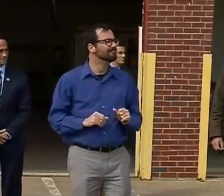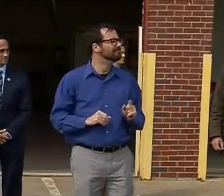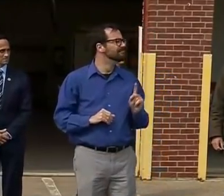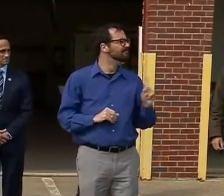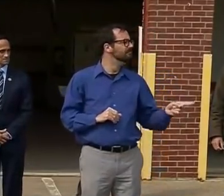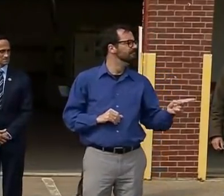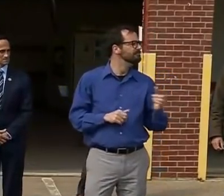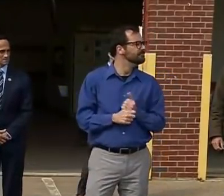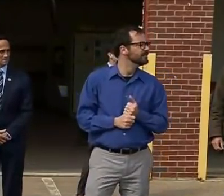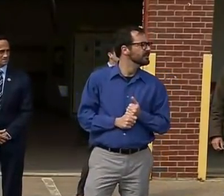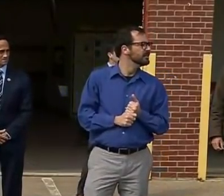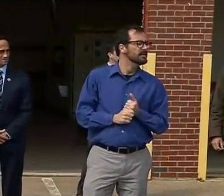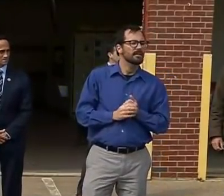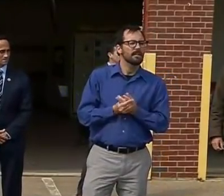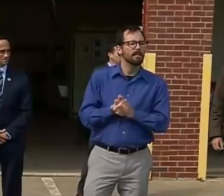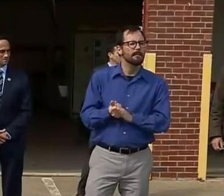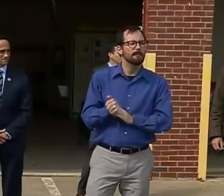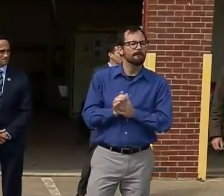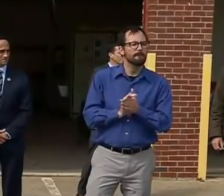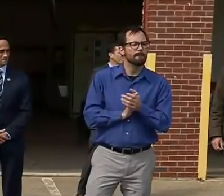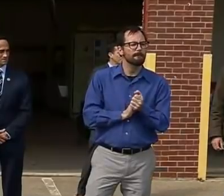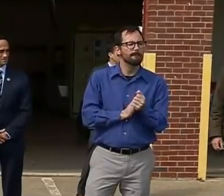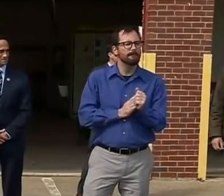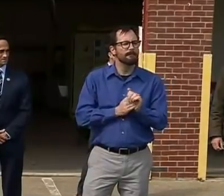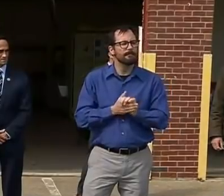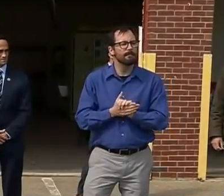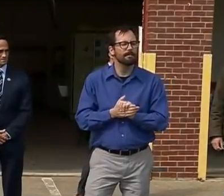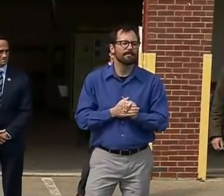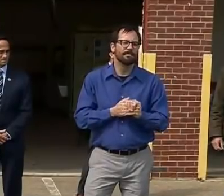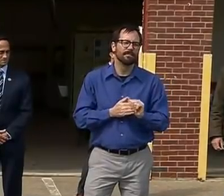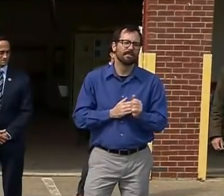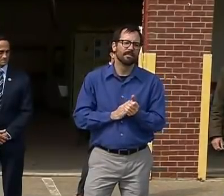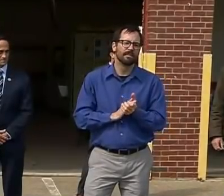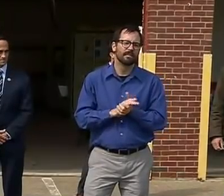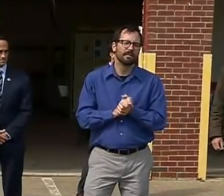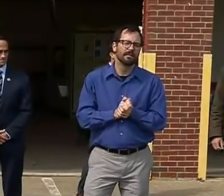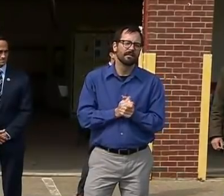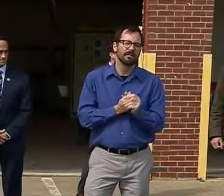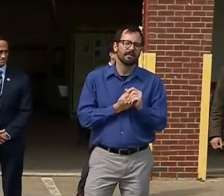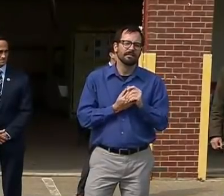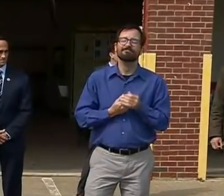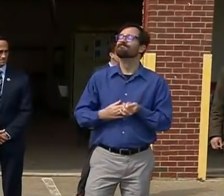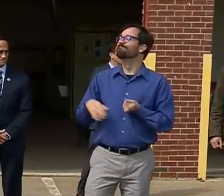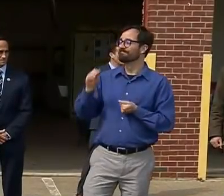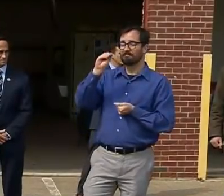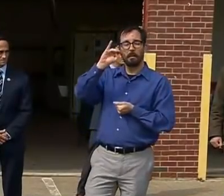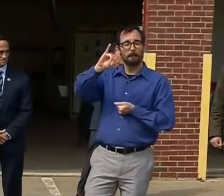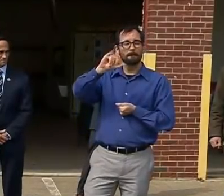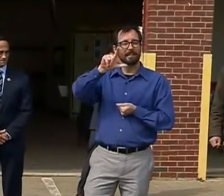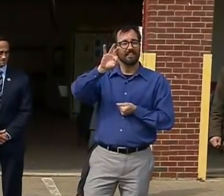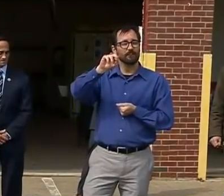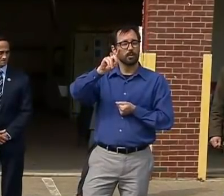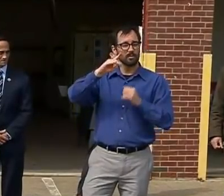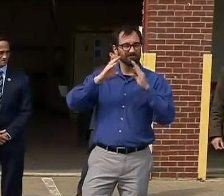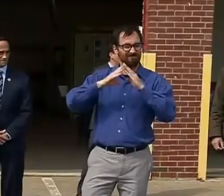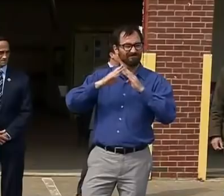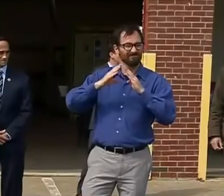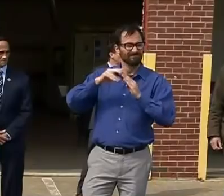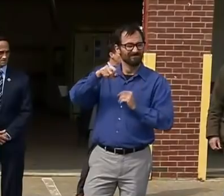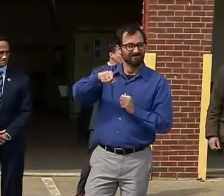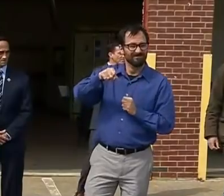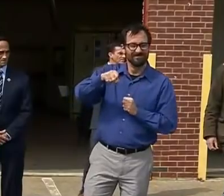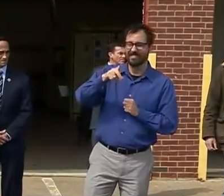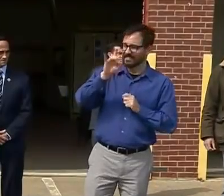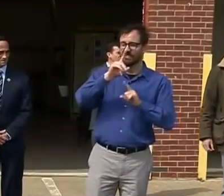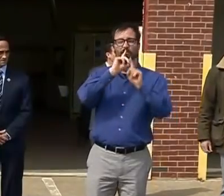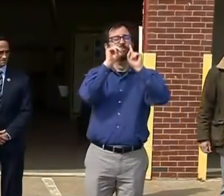federal, they put in a sizable order. They say the federal government intercepted that order. FEMA was the organization that they had